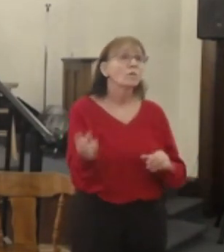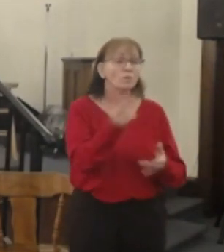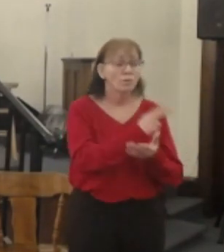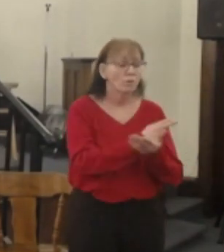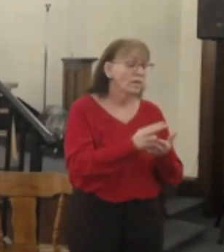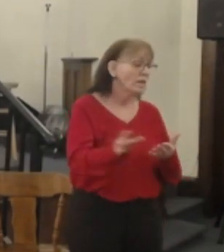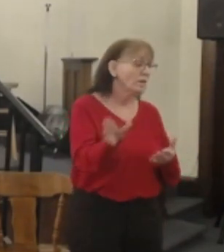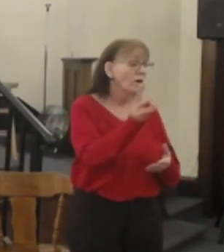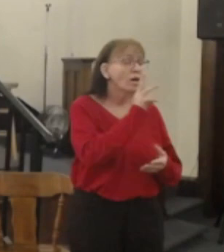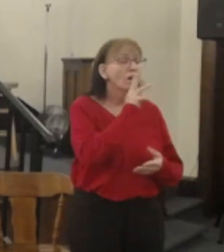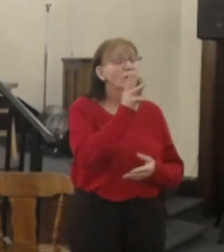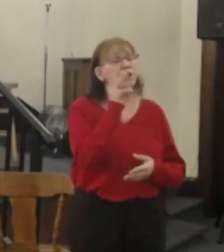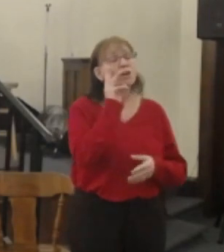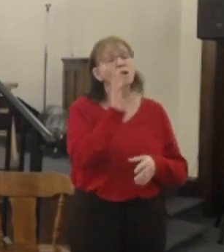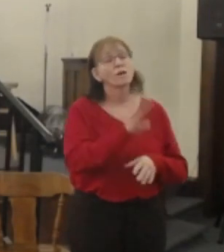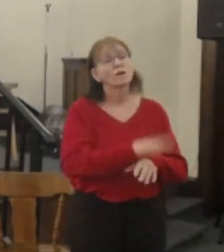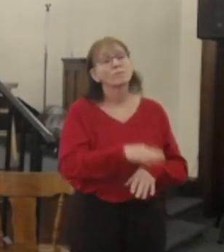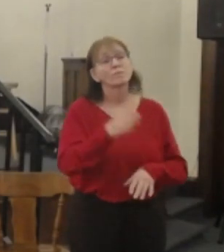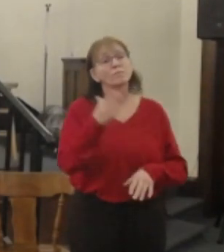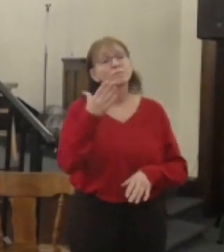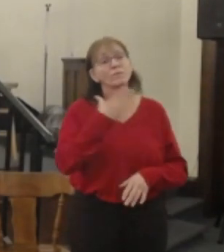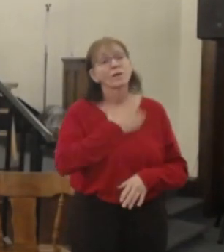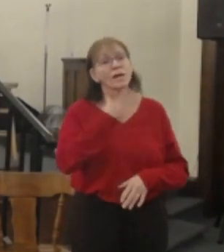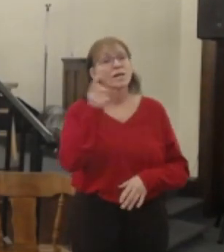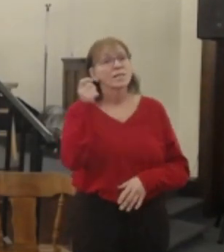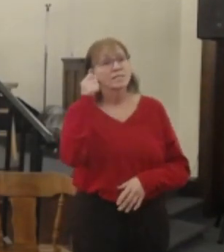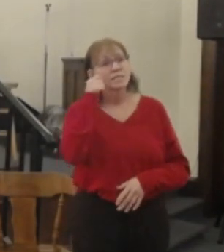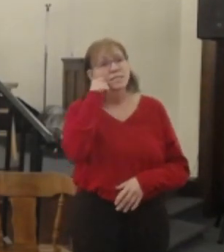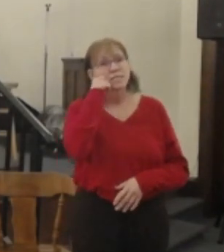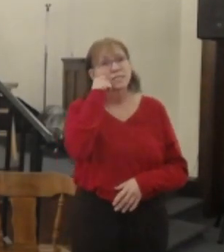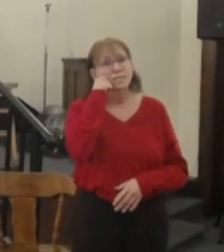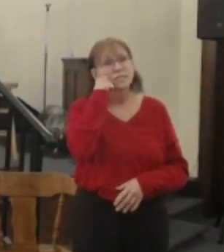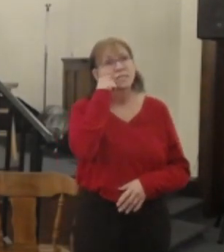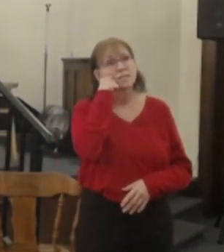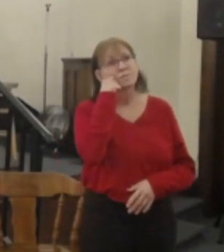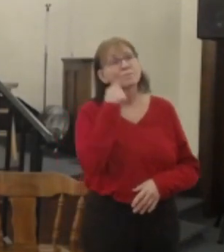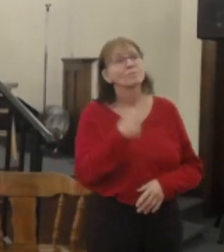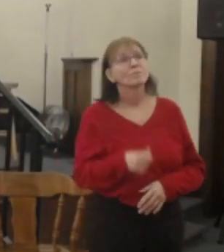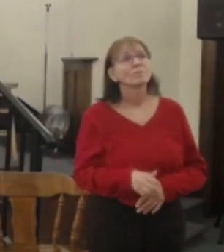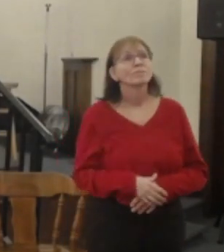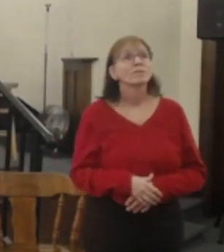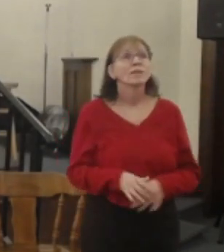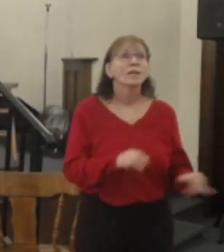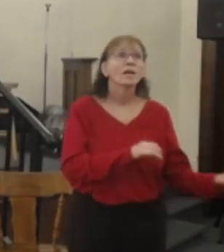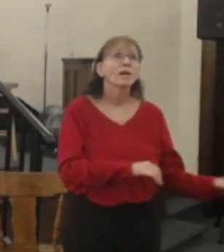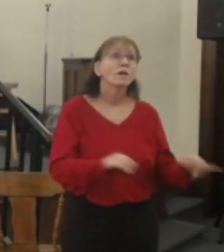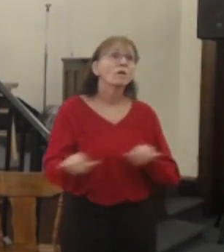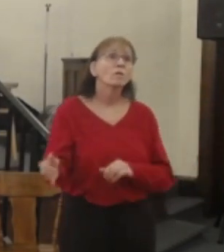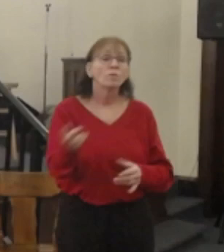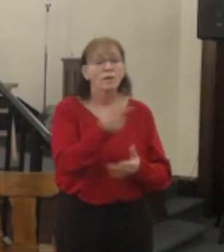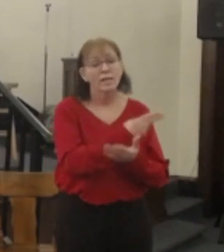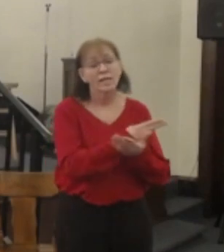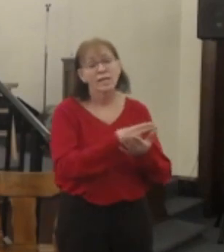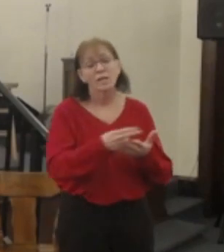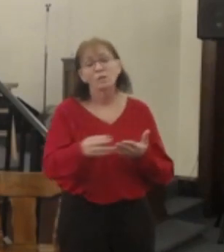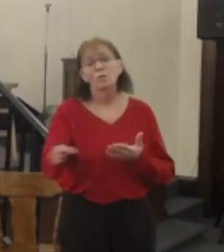holy water on my skin. It's like